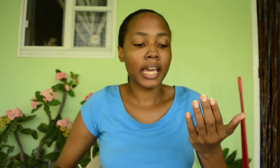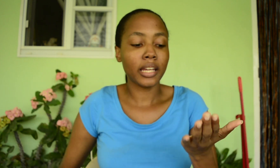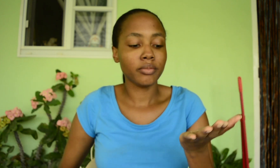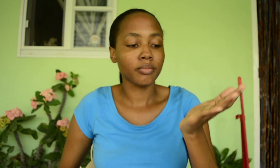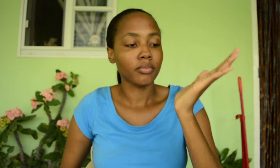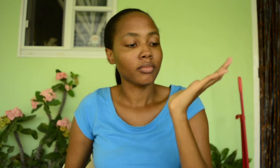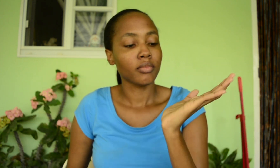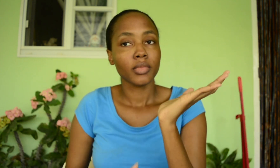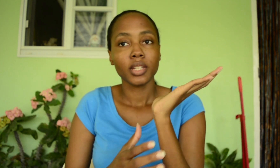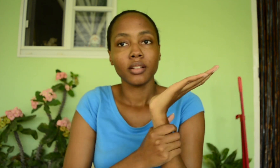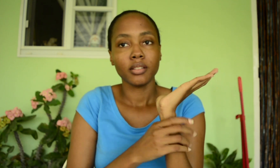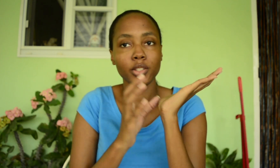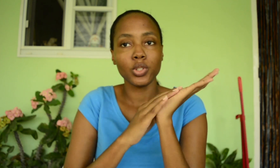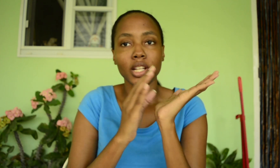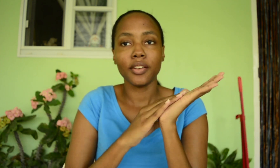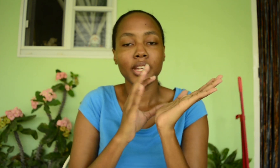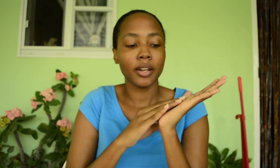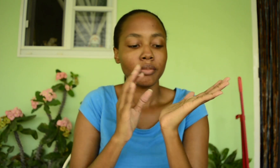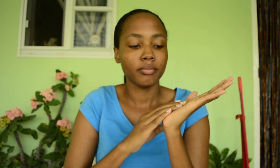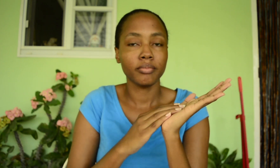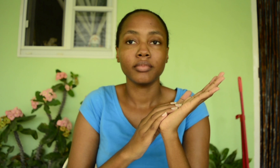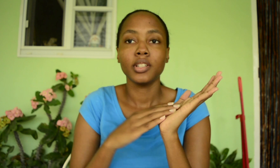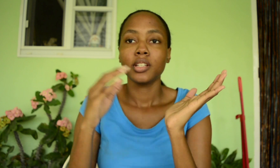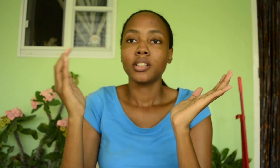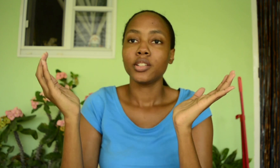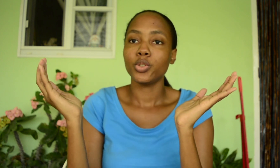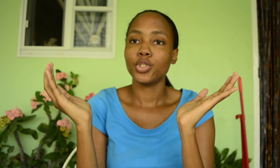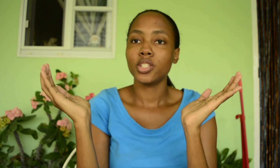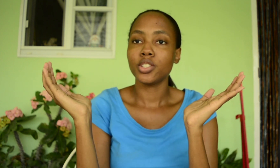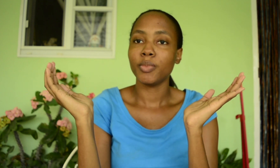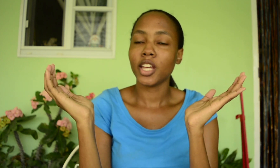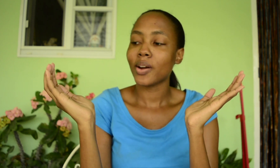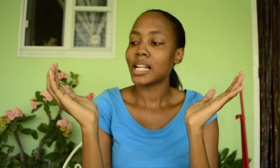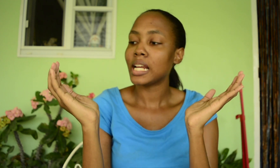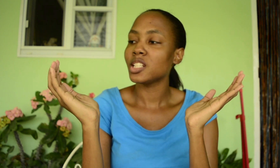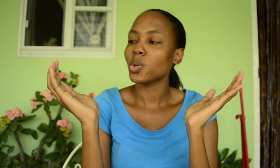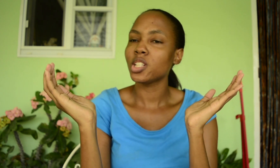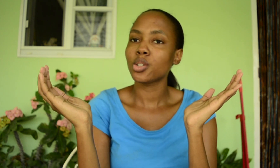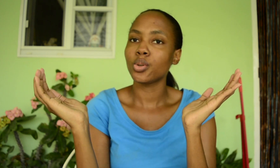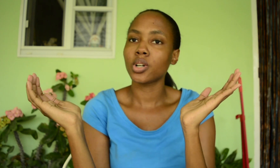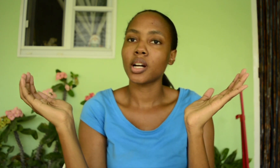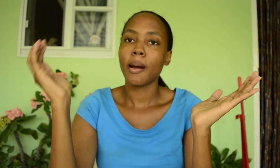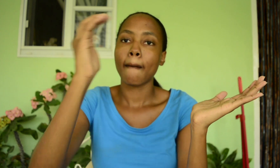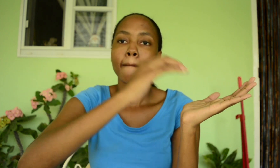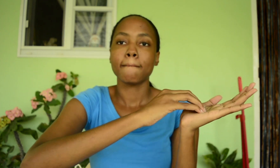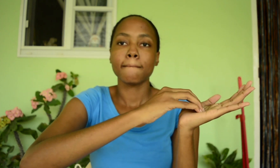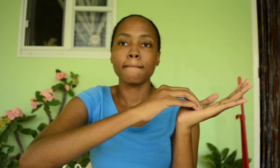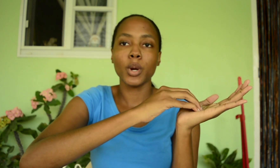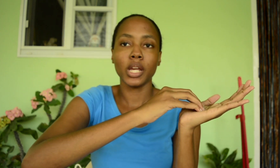again, use your left hand, use this, make your right hand into a little hook, bring it